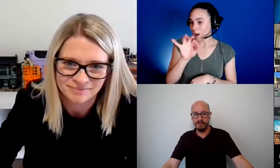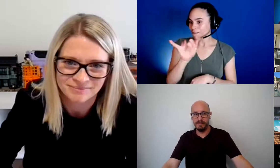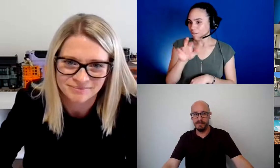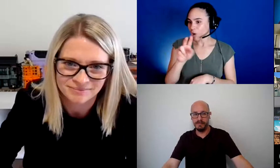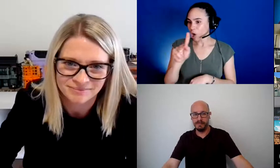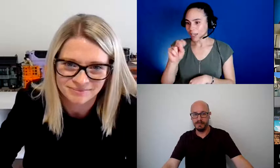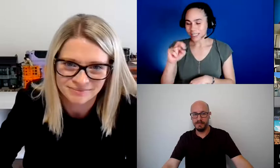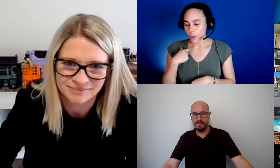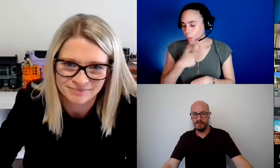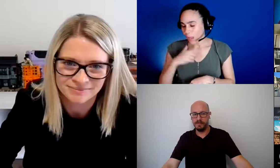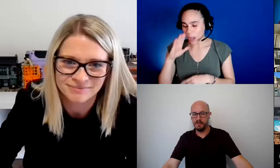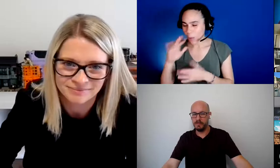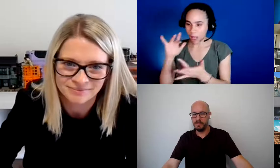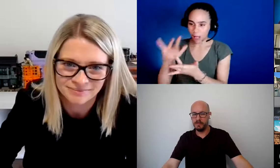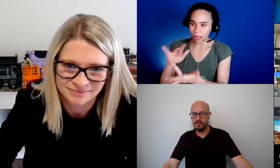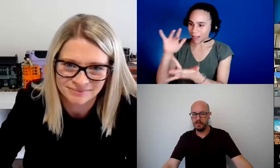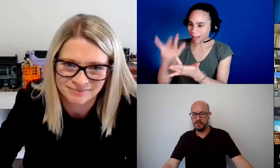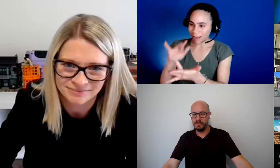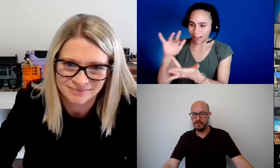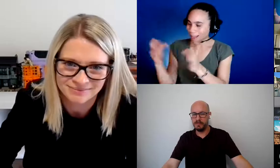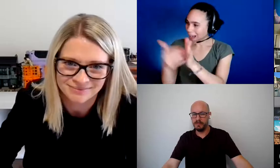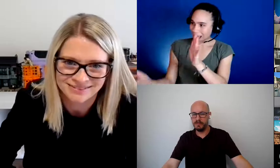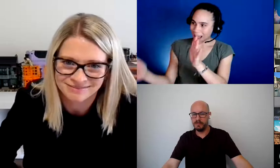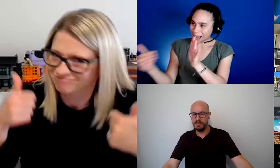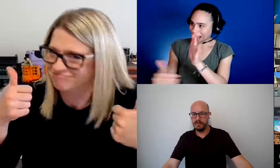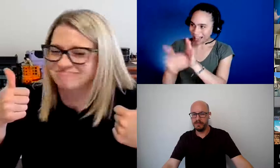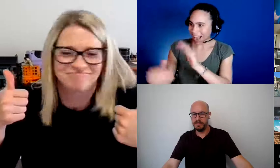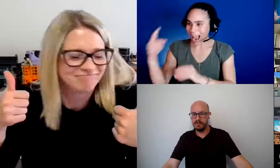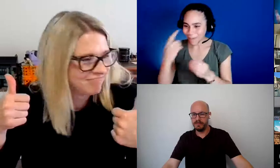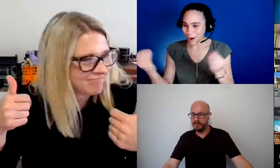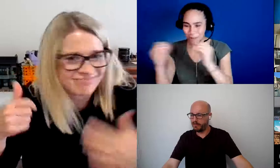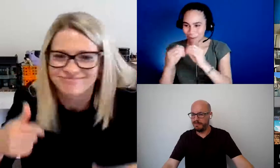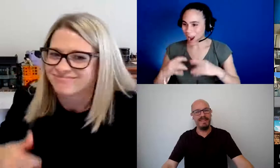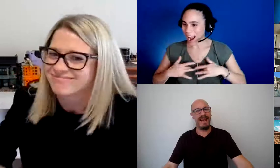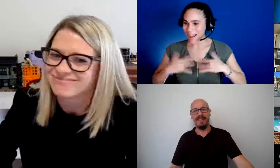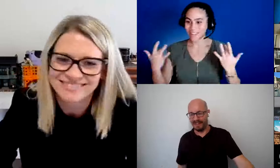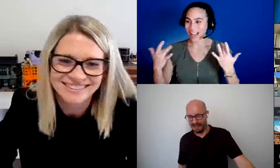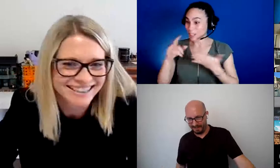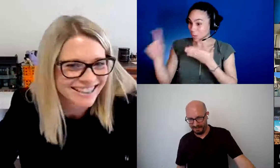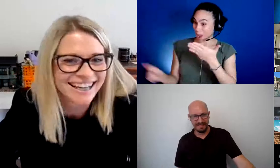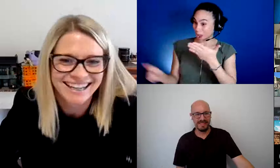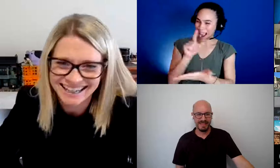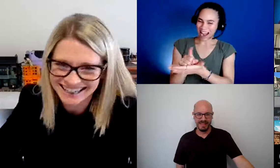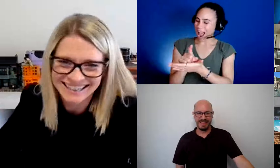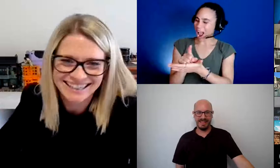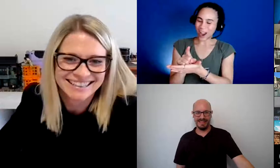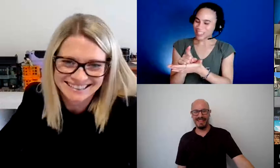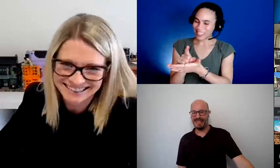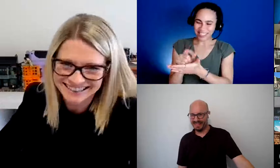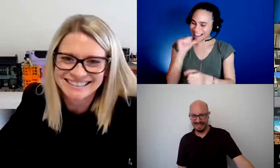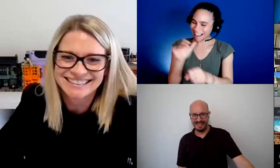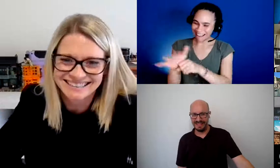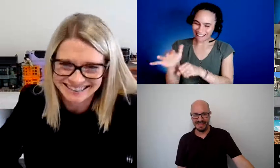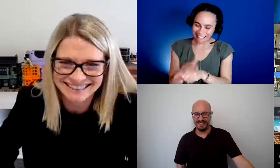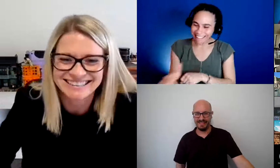again for other events. You know, the hour was too short. And so I wanted to once